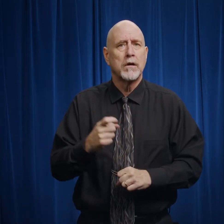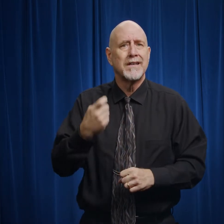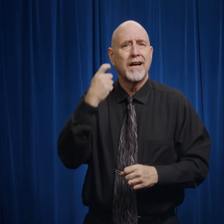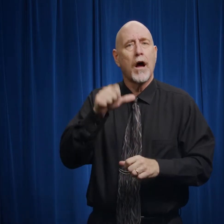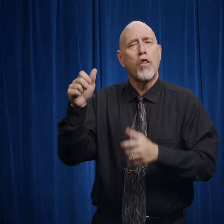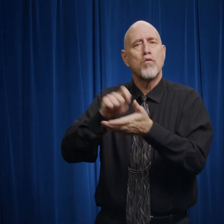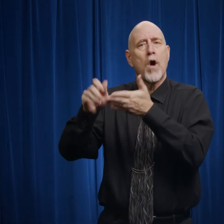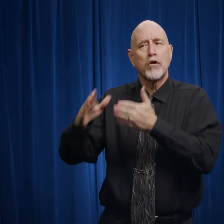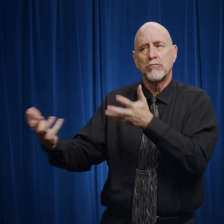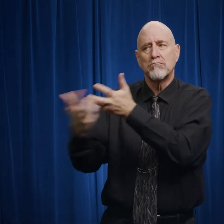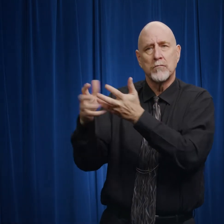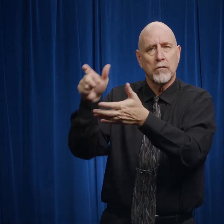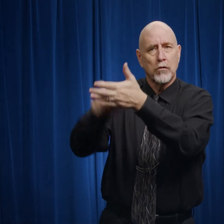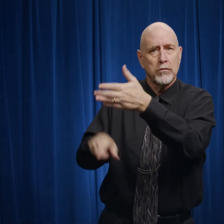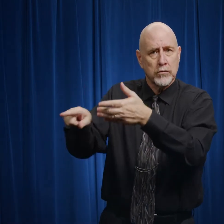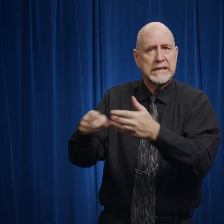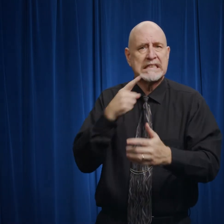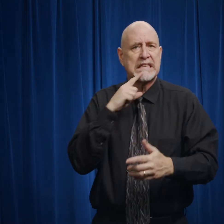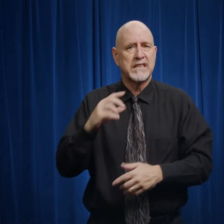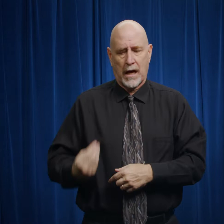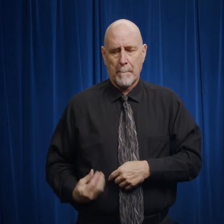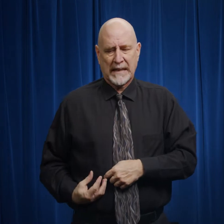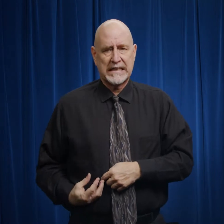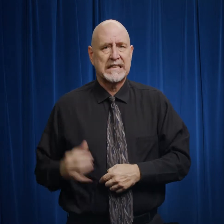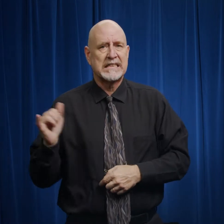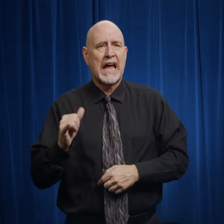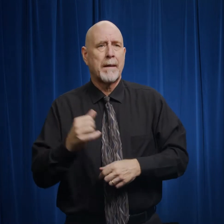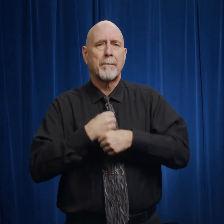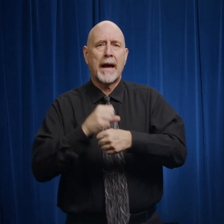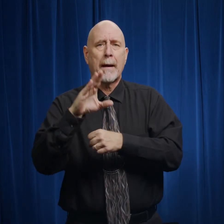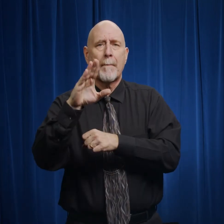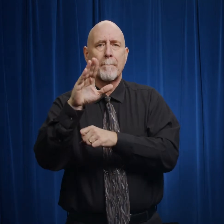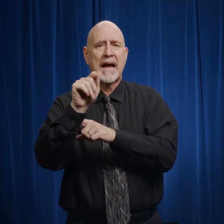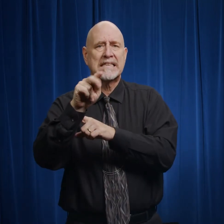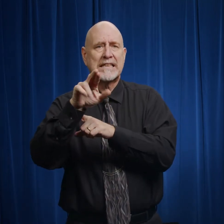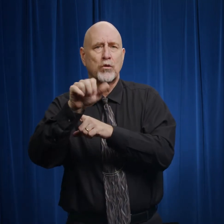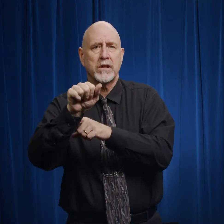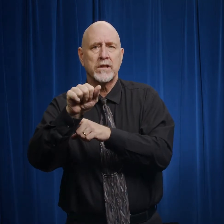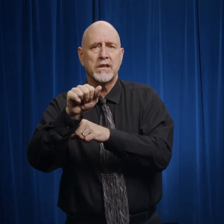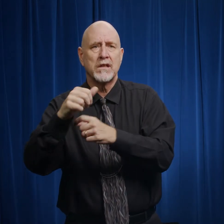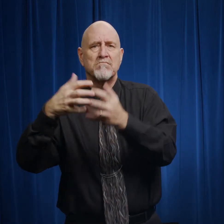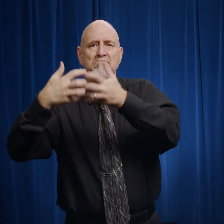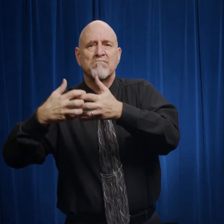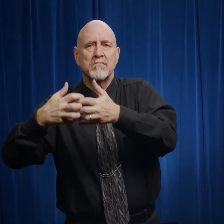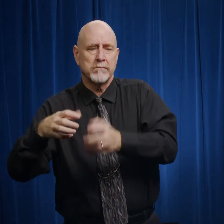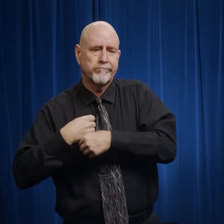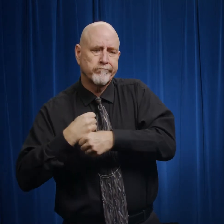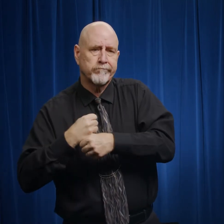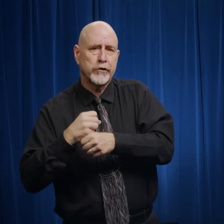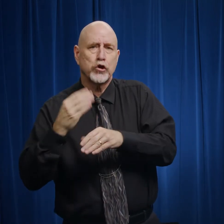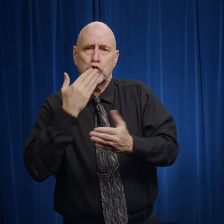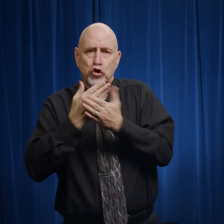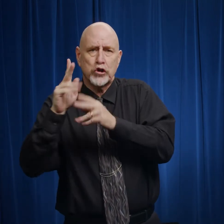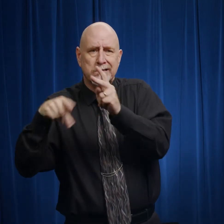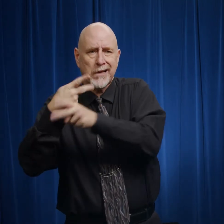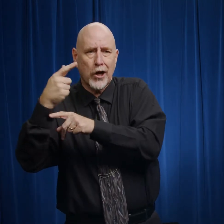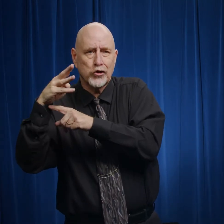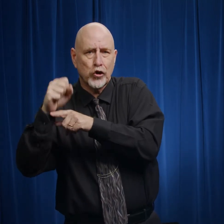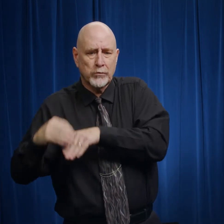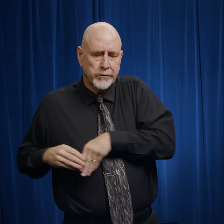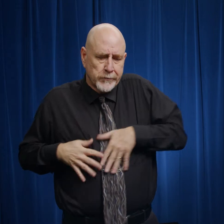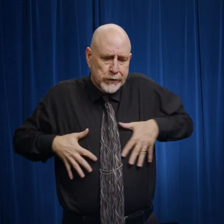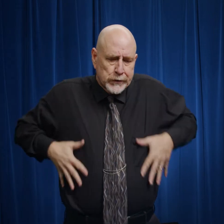research, said that the appendix acts like a bacteria factory, cultivating good